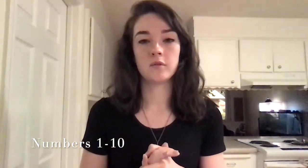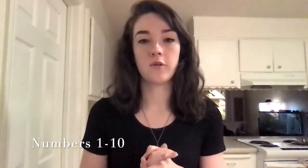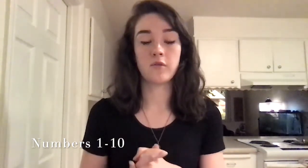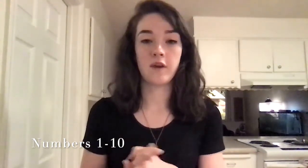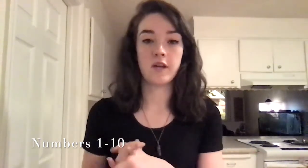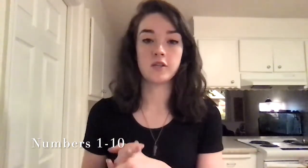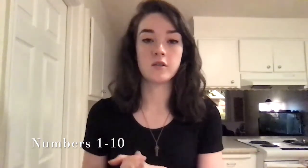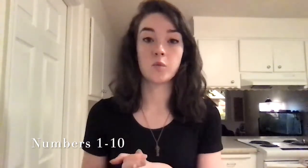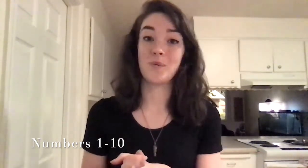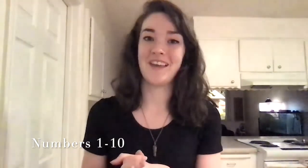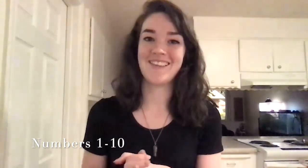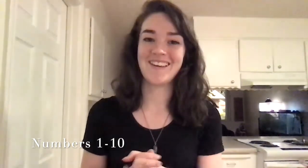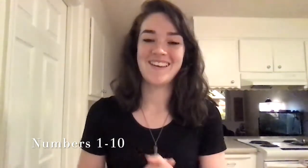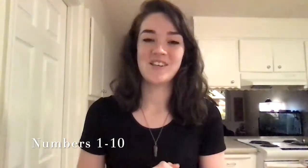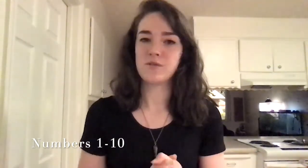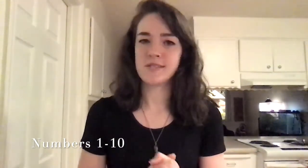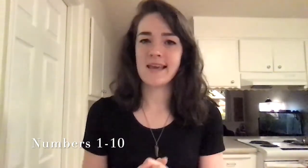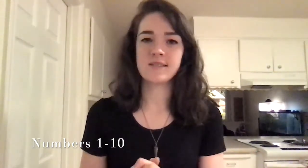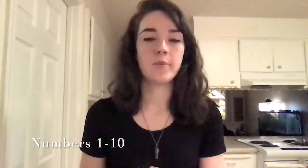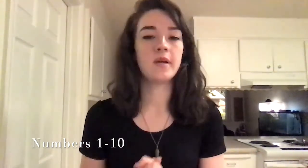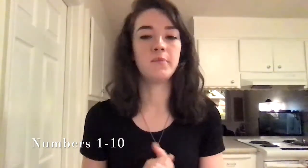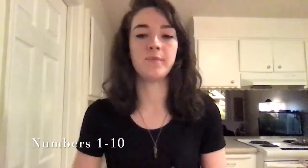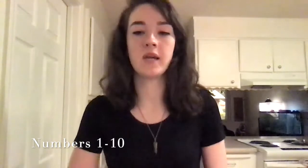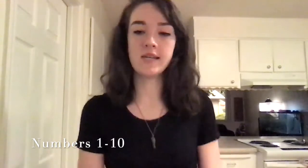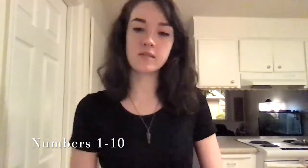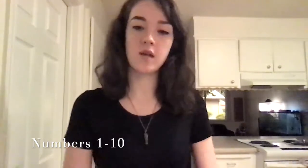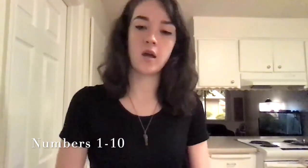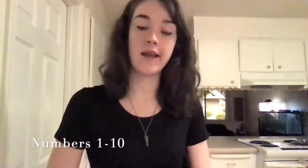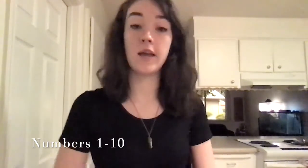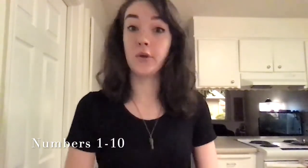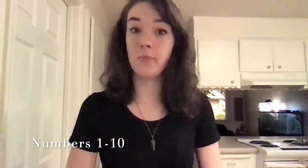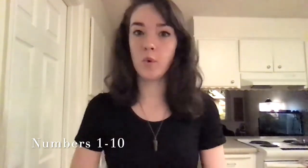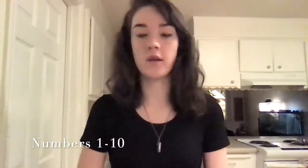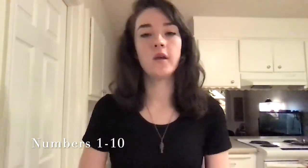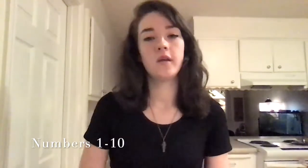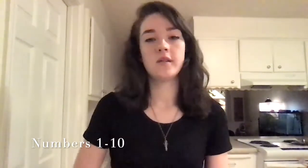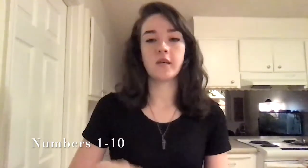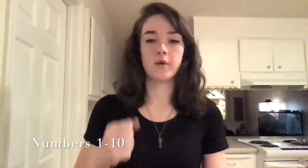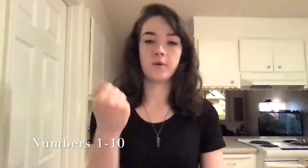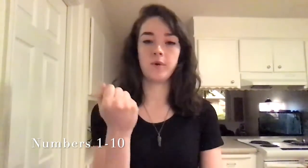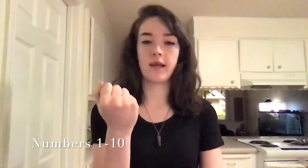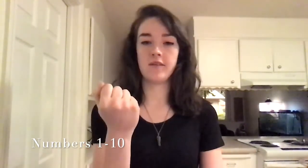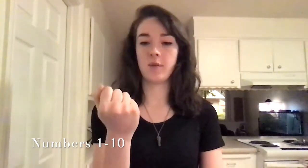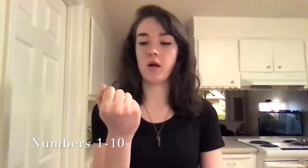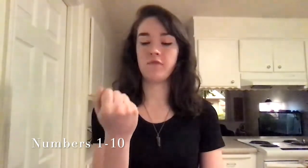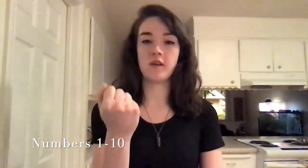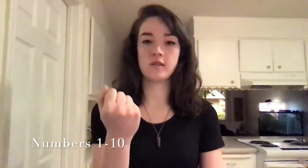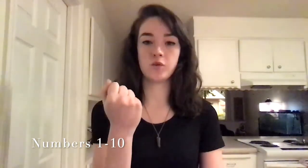through the variations when we get there. So just a heads up, but let's start at number 1. So we're going to have our palm facing towards